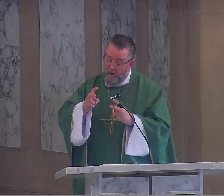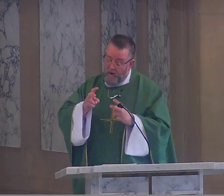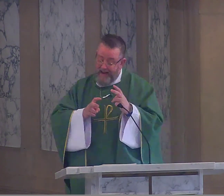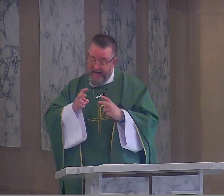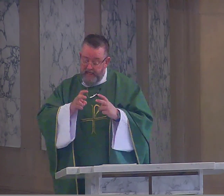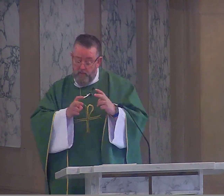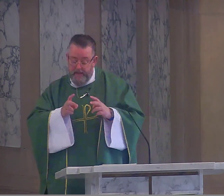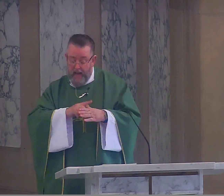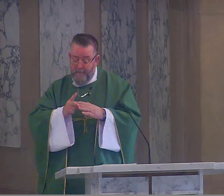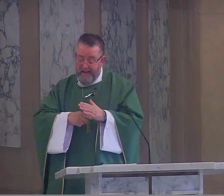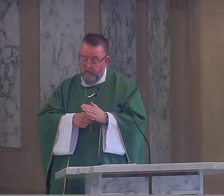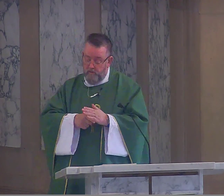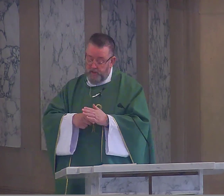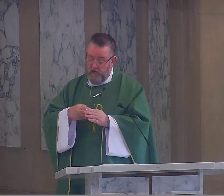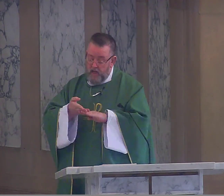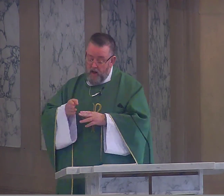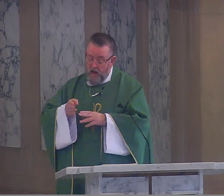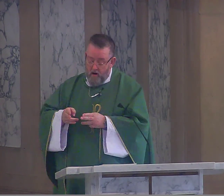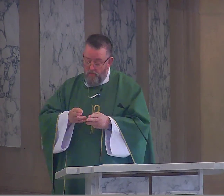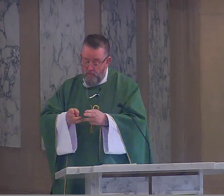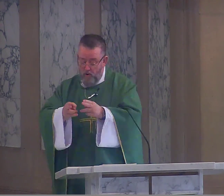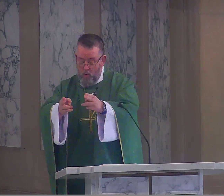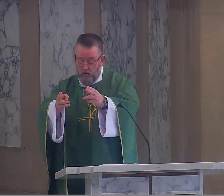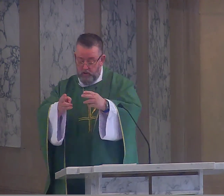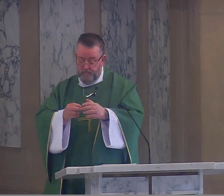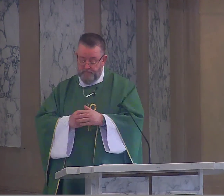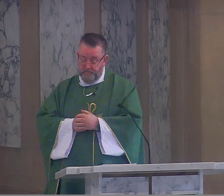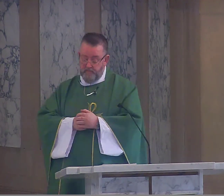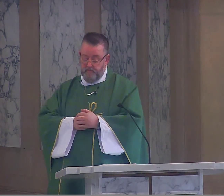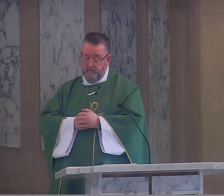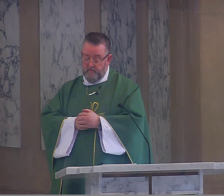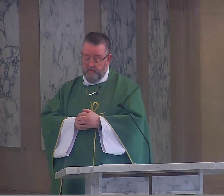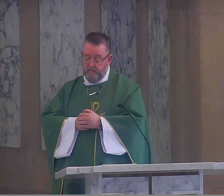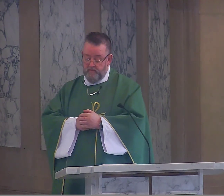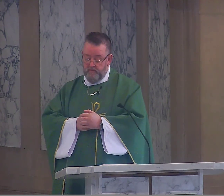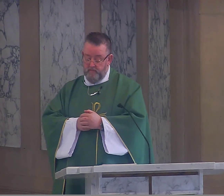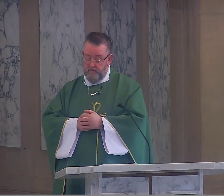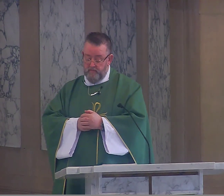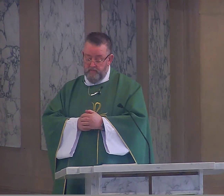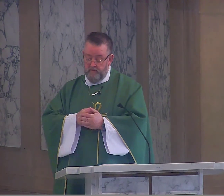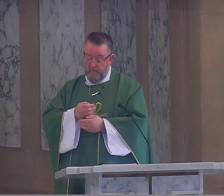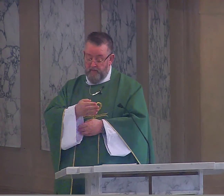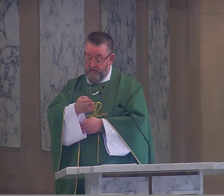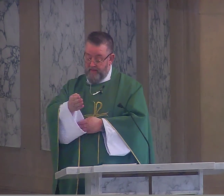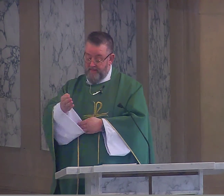what were you arguing about on the road?